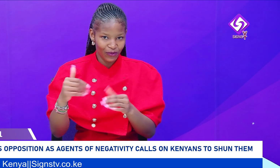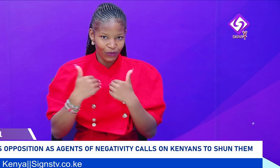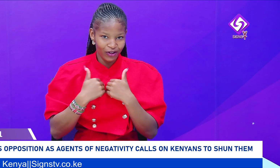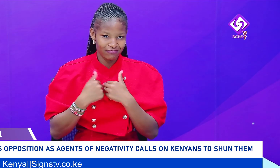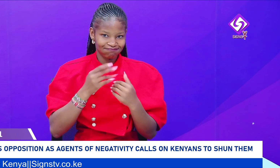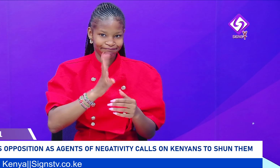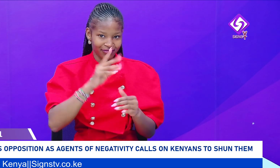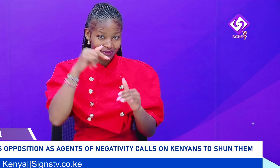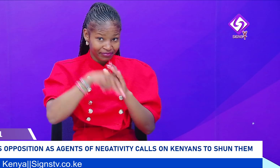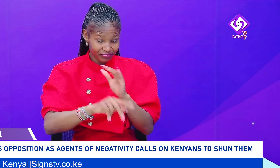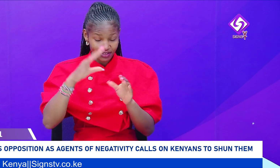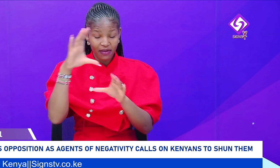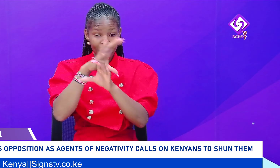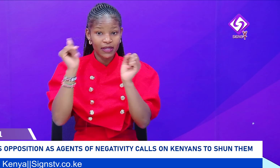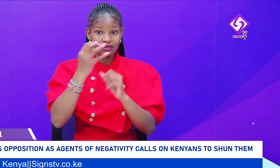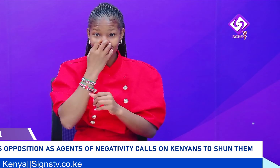vote-rich Mount Kenya region.